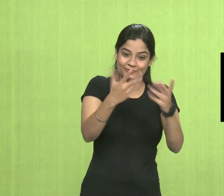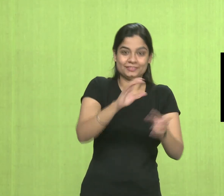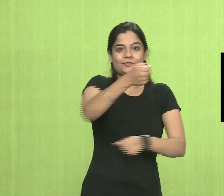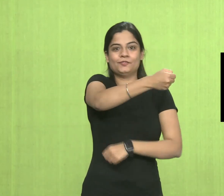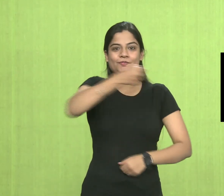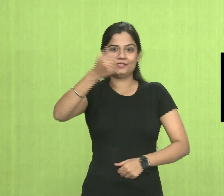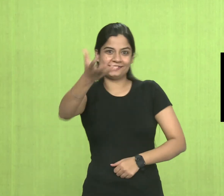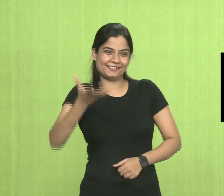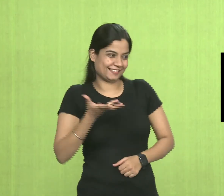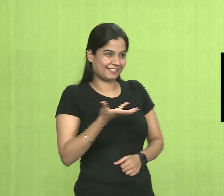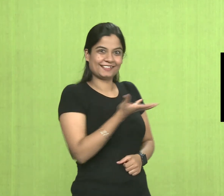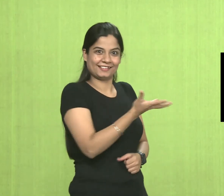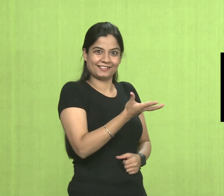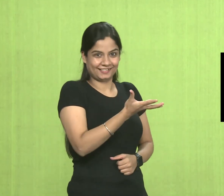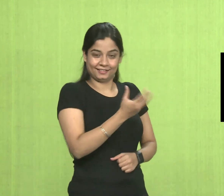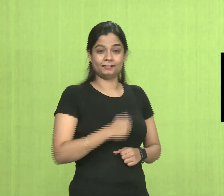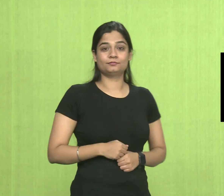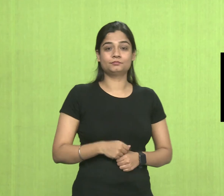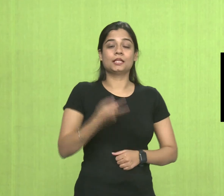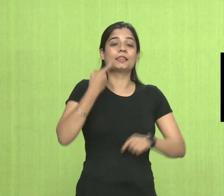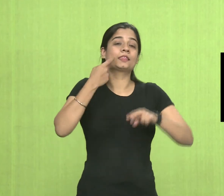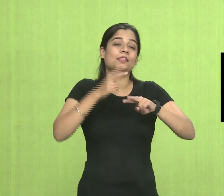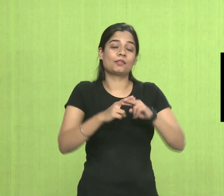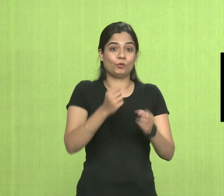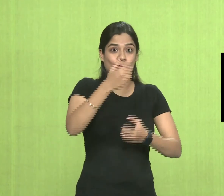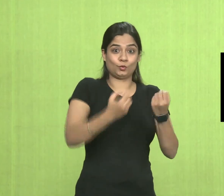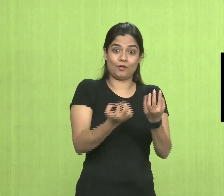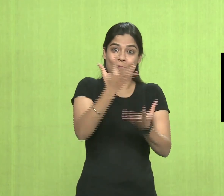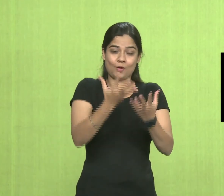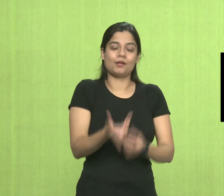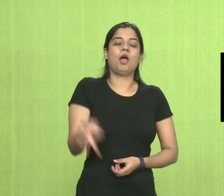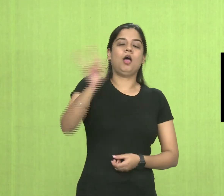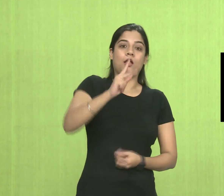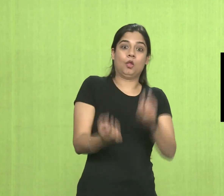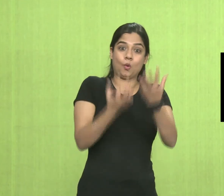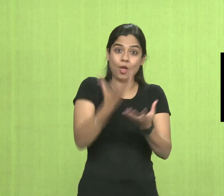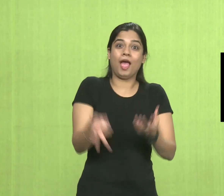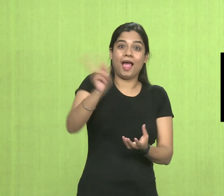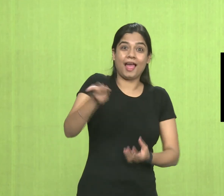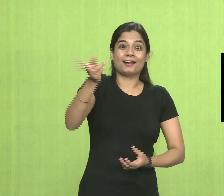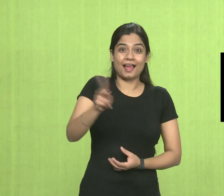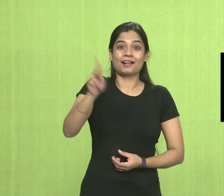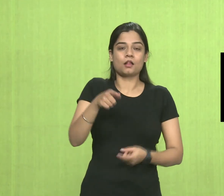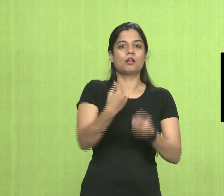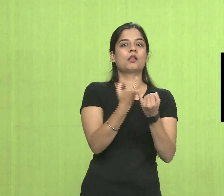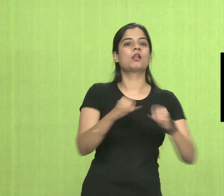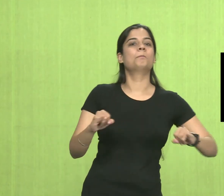packet format, boil the milk. Don't repeatedly boil the milk, don't overboil it again and again, it loses